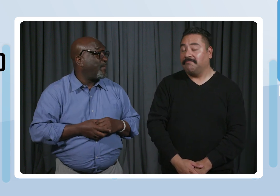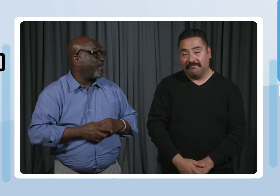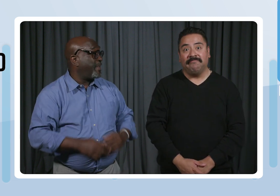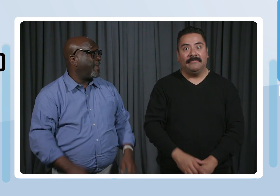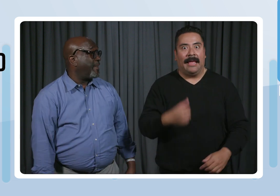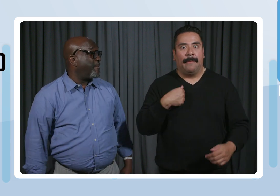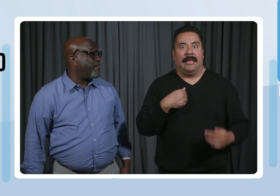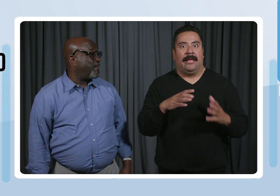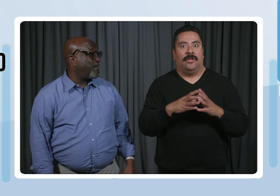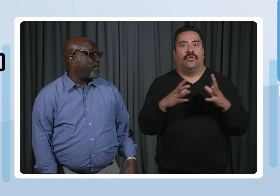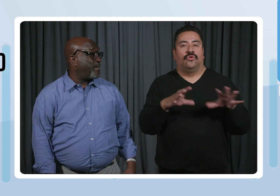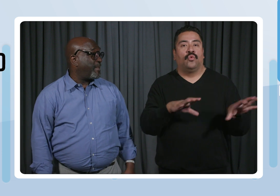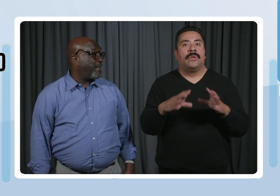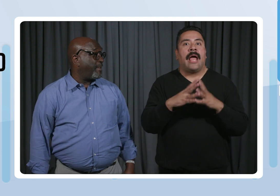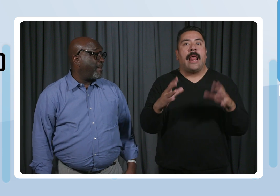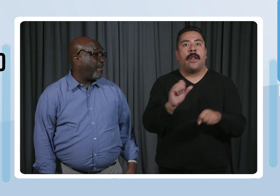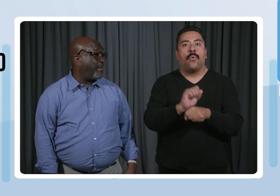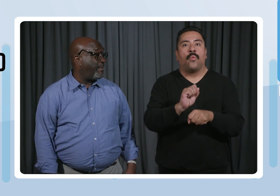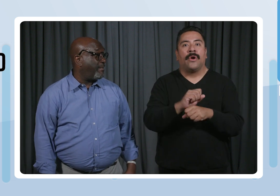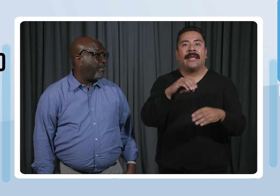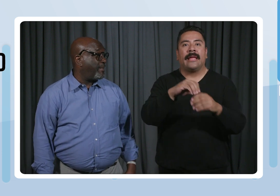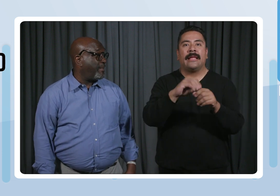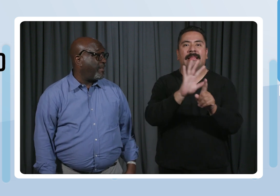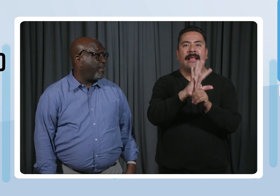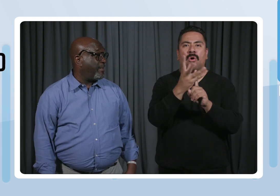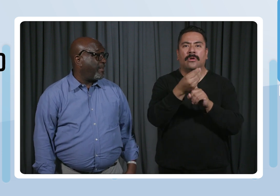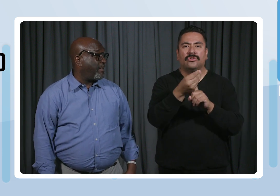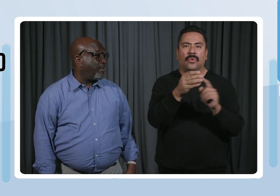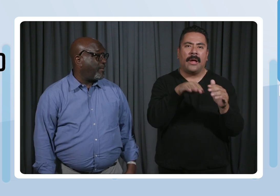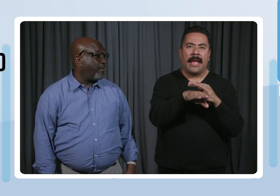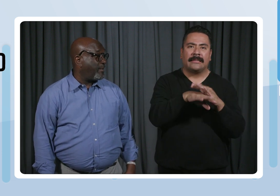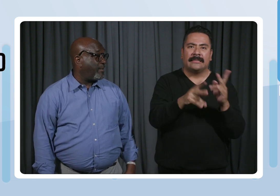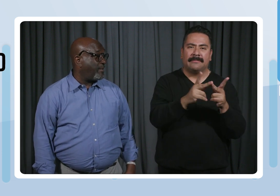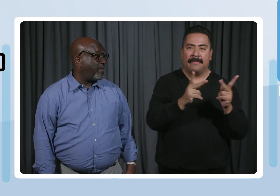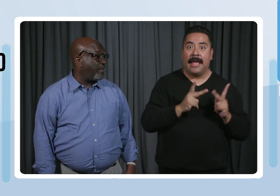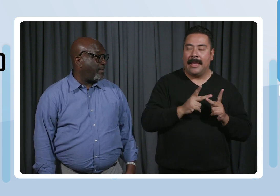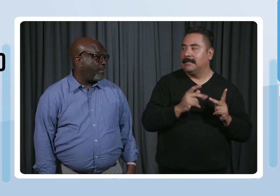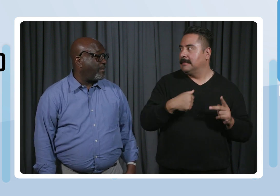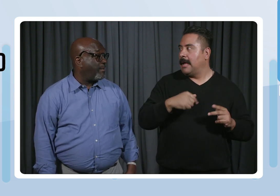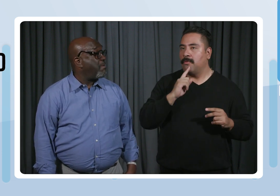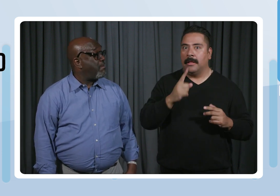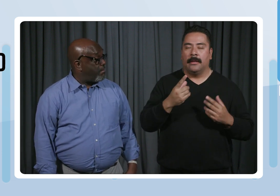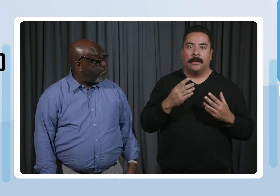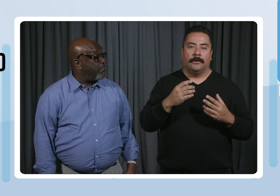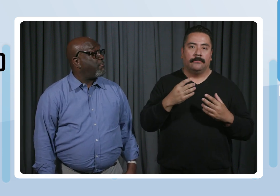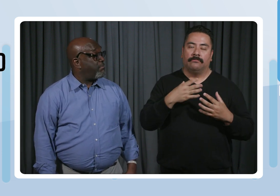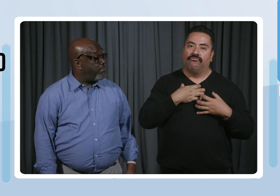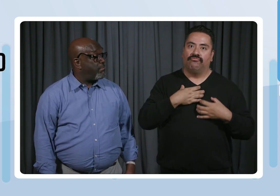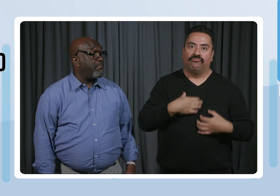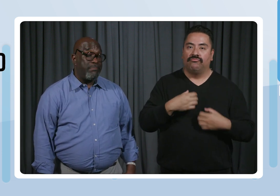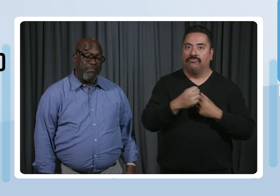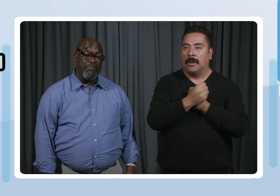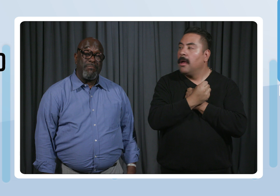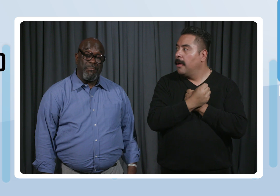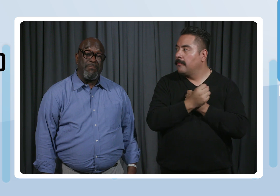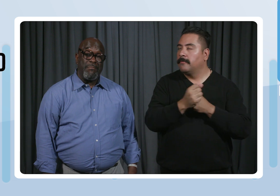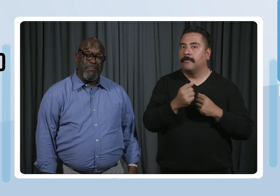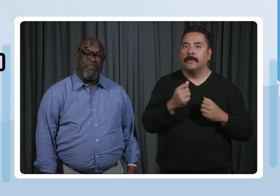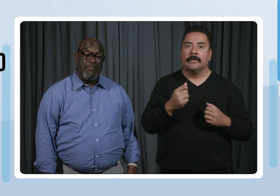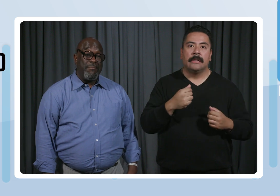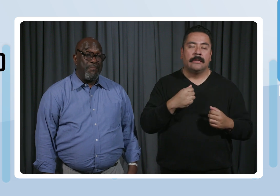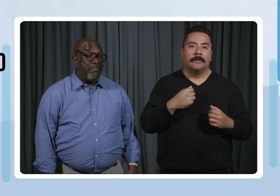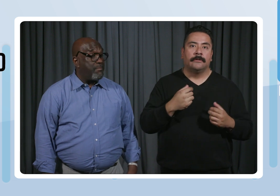lot of work actually in the cultural access space. That's something that I'm really passionate about. I